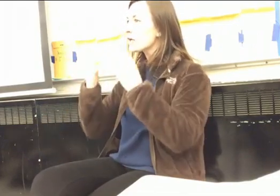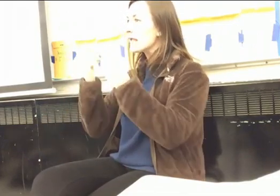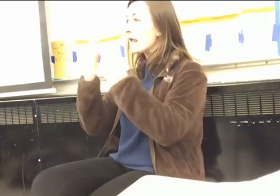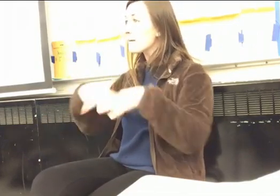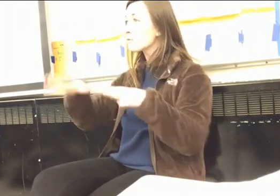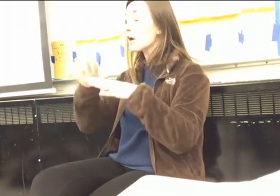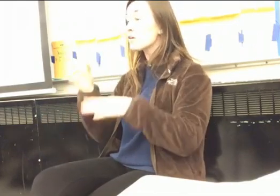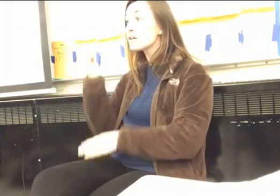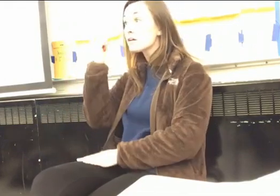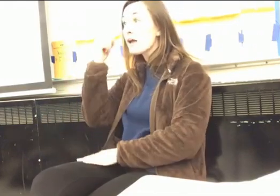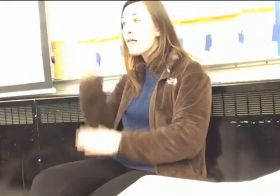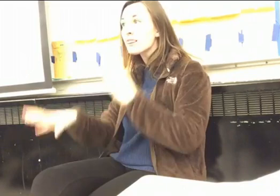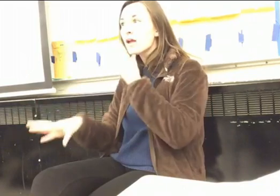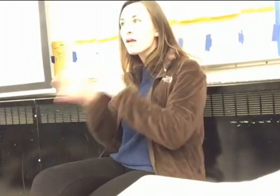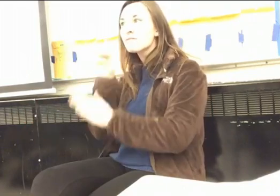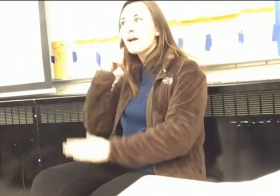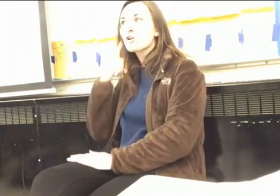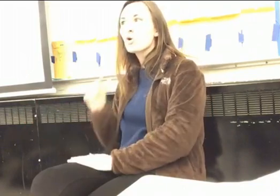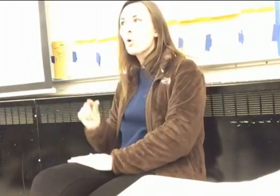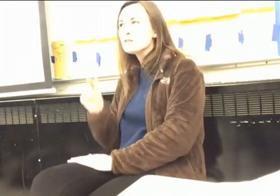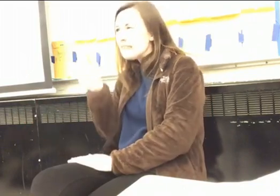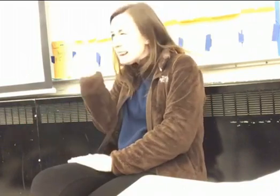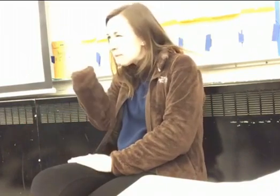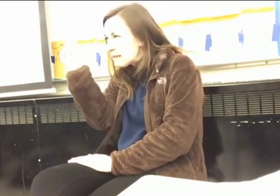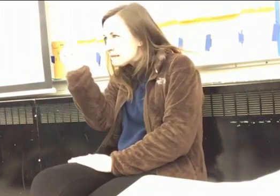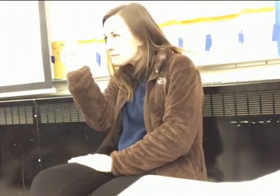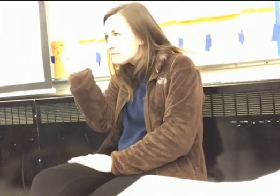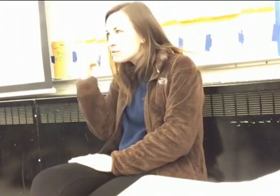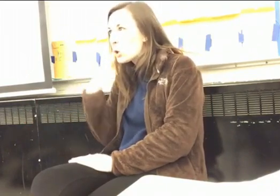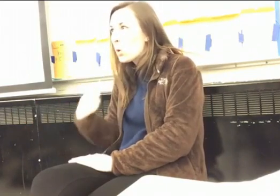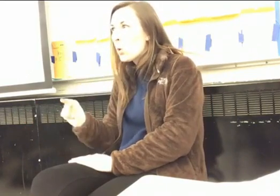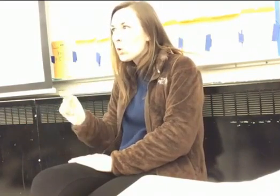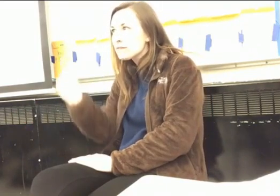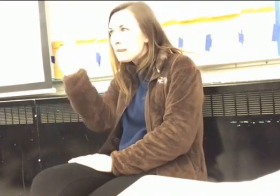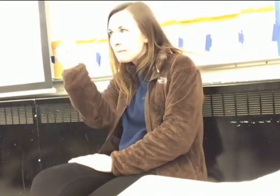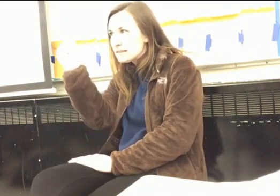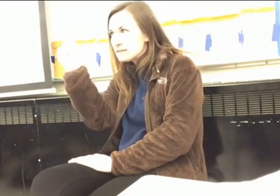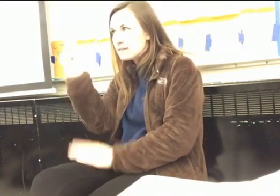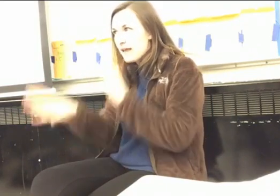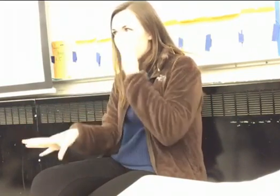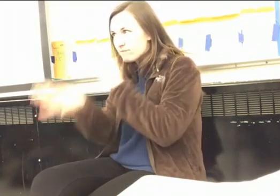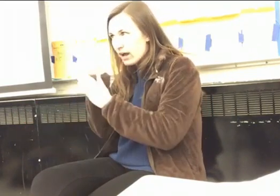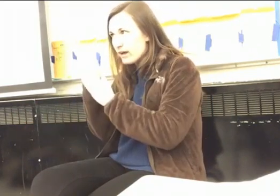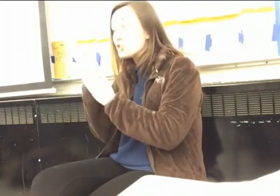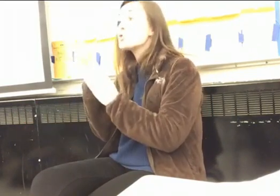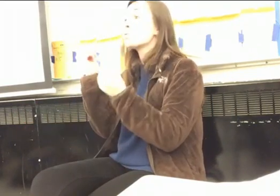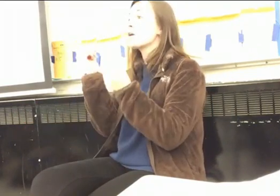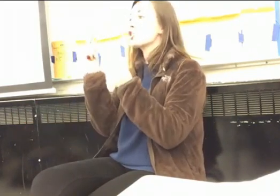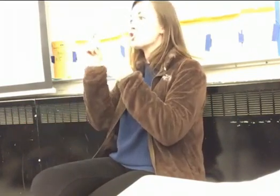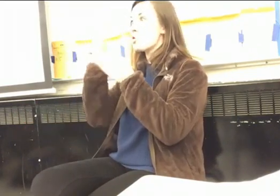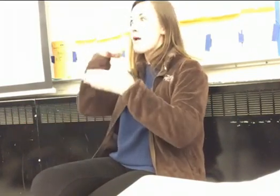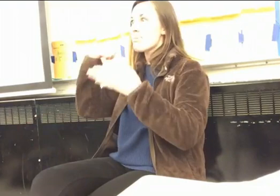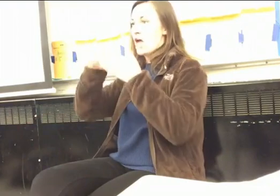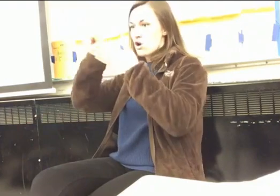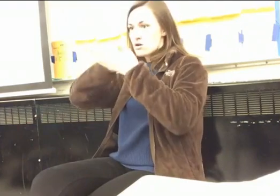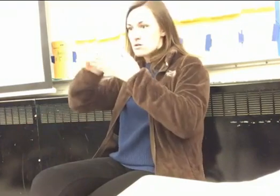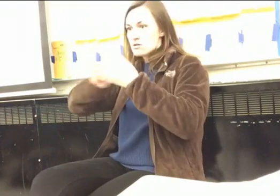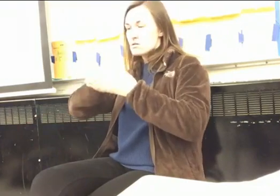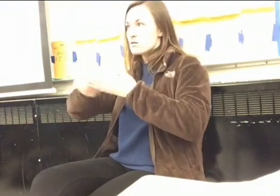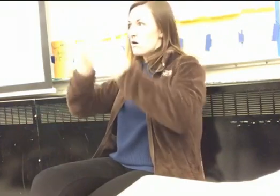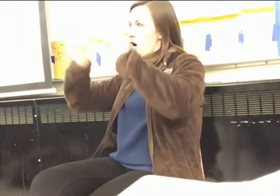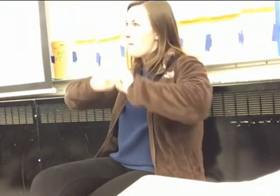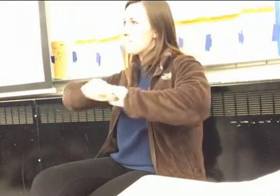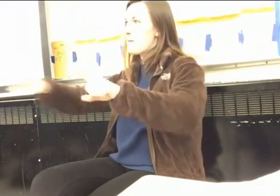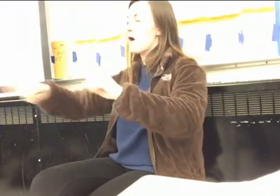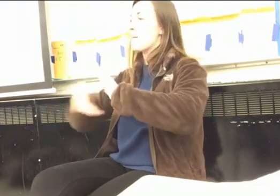find gold. Very small amount of gold. Only about this much gold. They find gold. They start to write letters. Those letters become more popular.